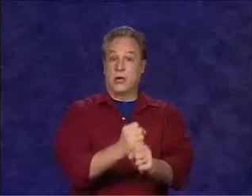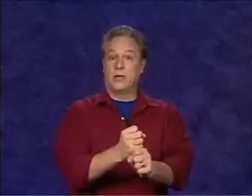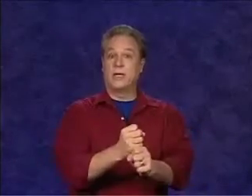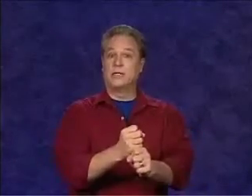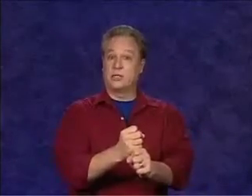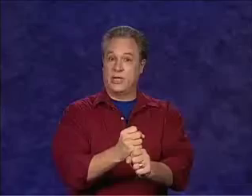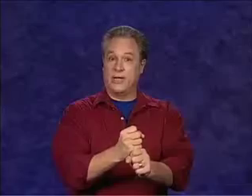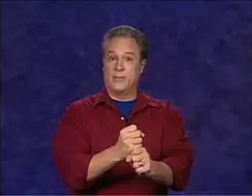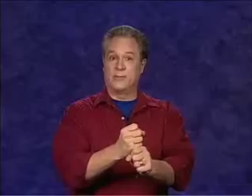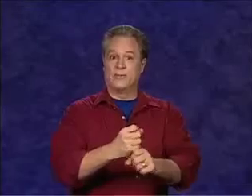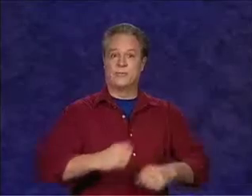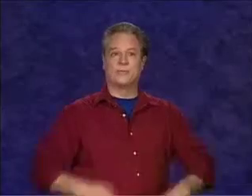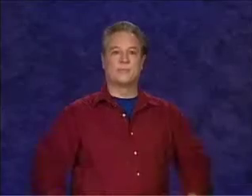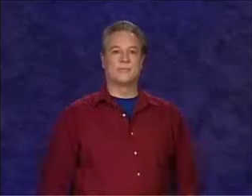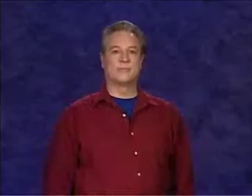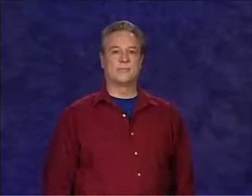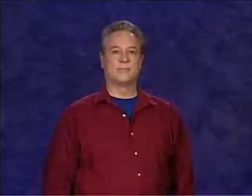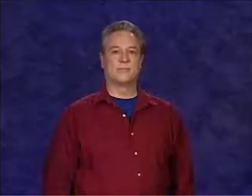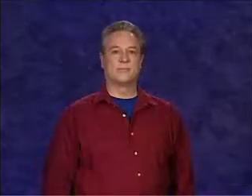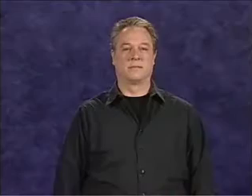material into shape.